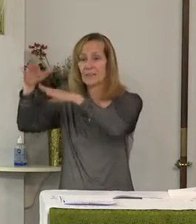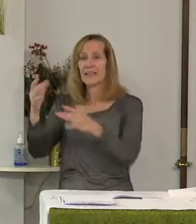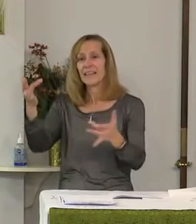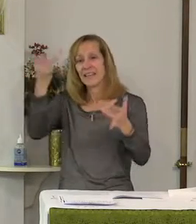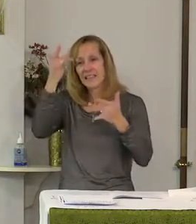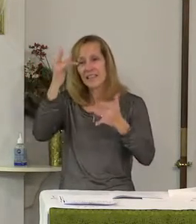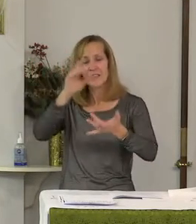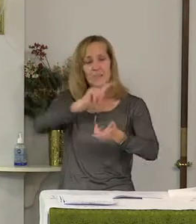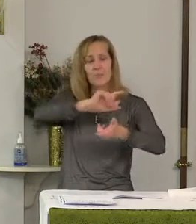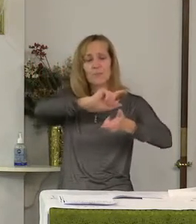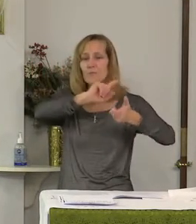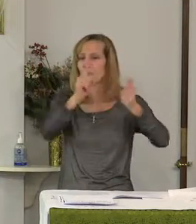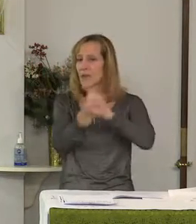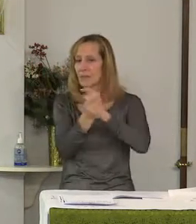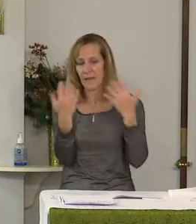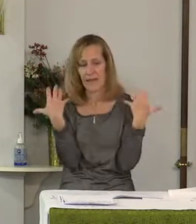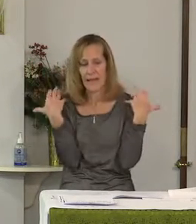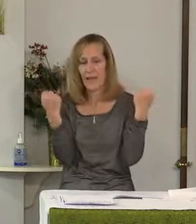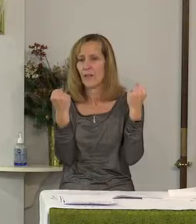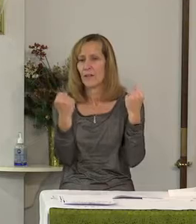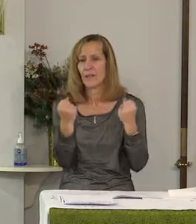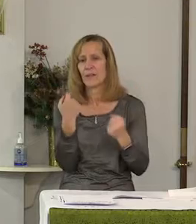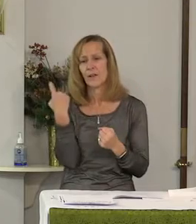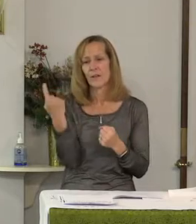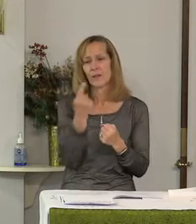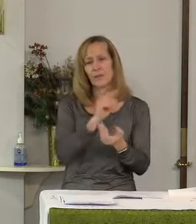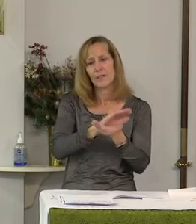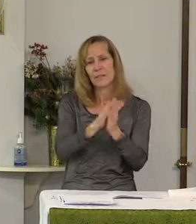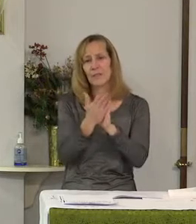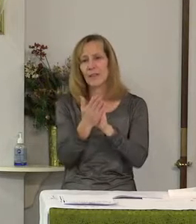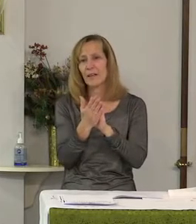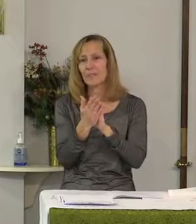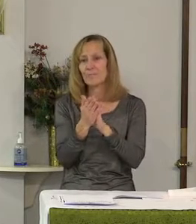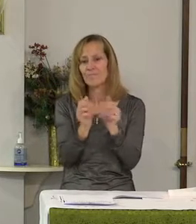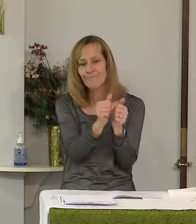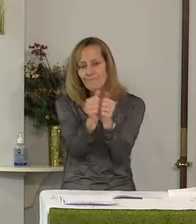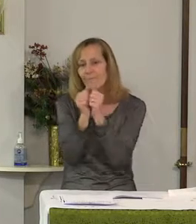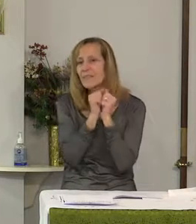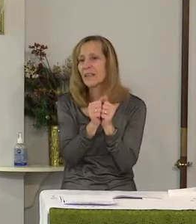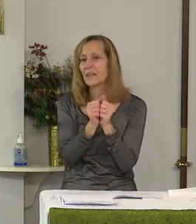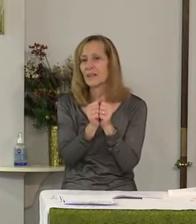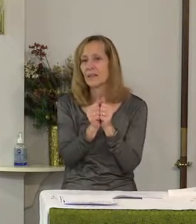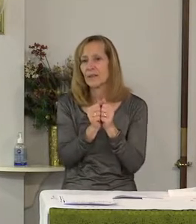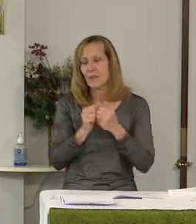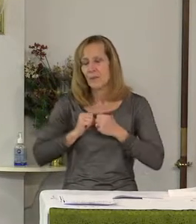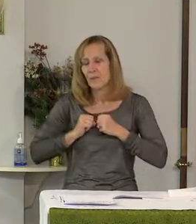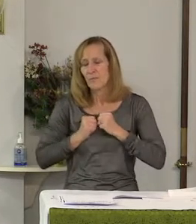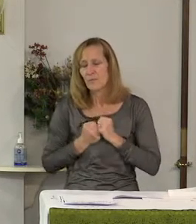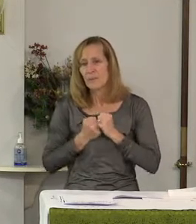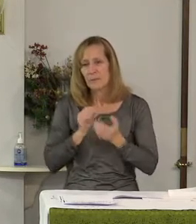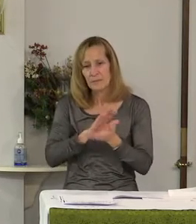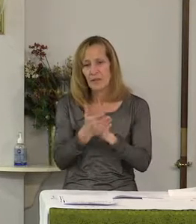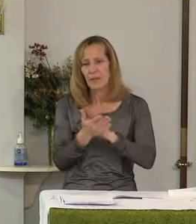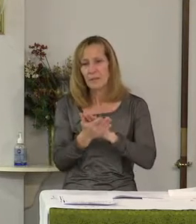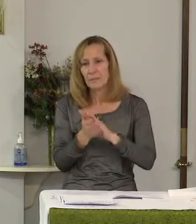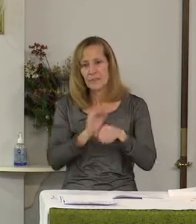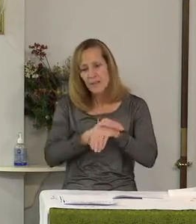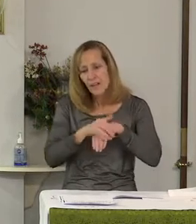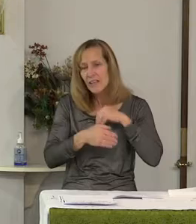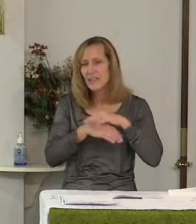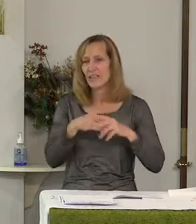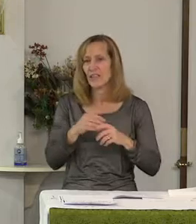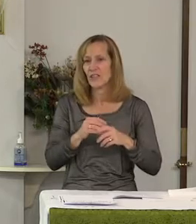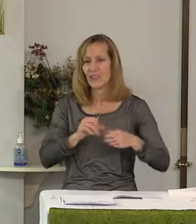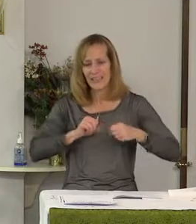sickness will be turned into health, loneliness into companionship, bereavement into consolation,